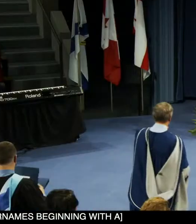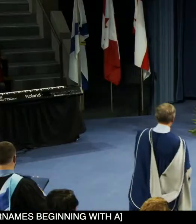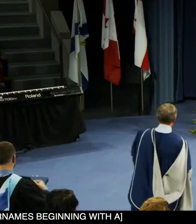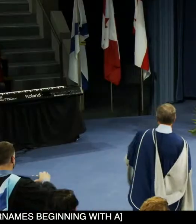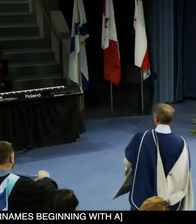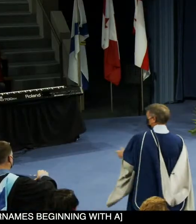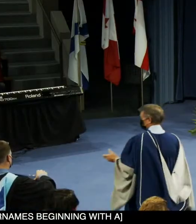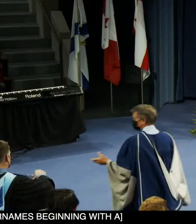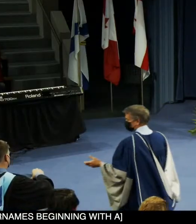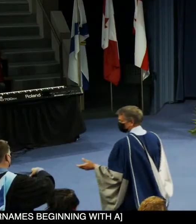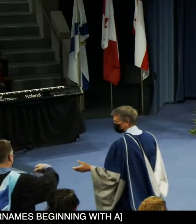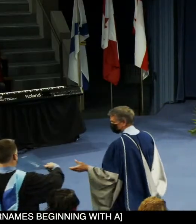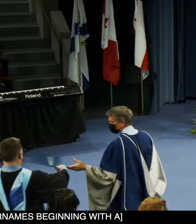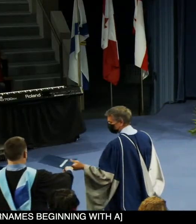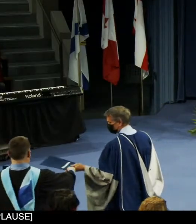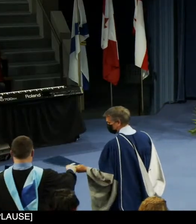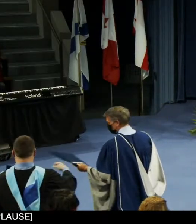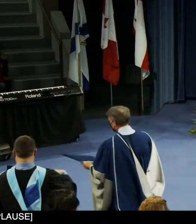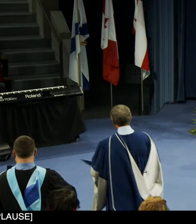Gabriel Benjamin.